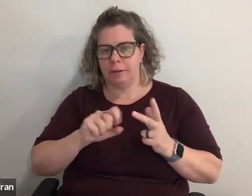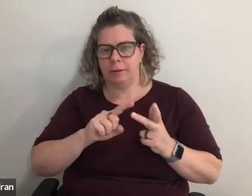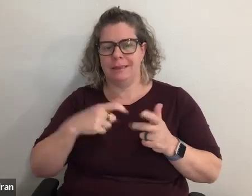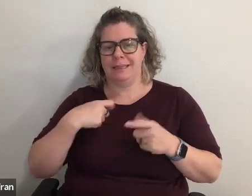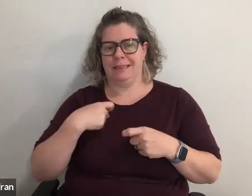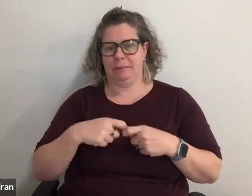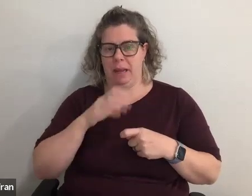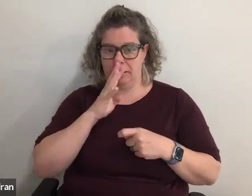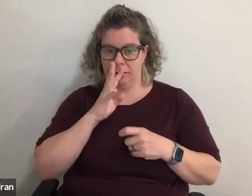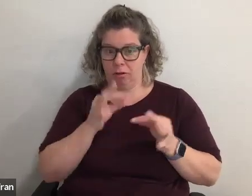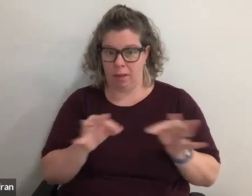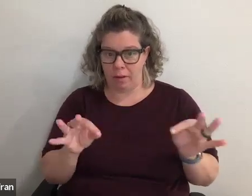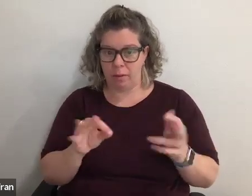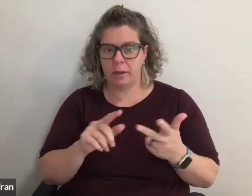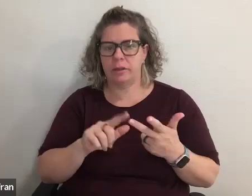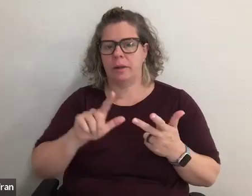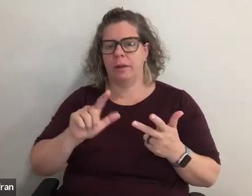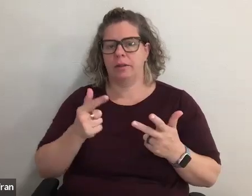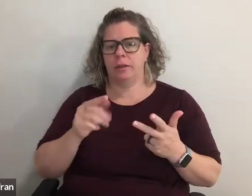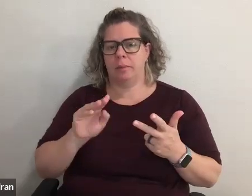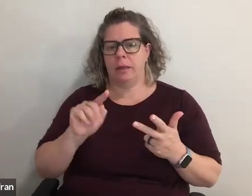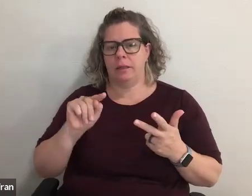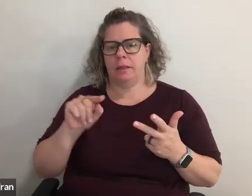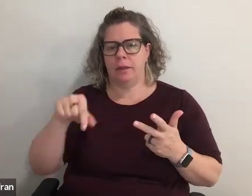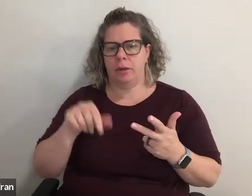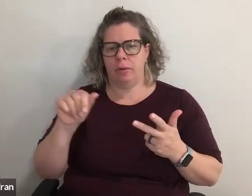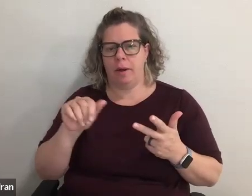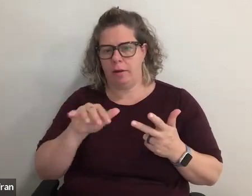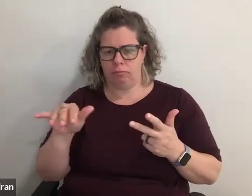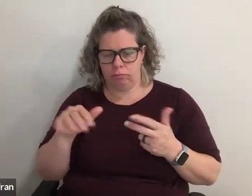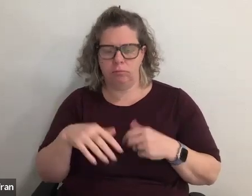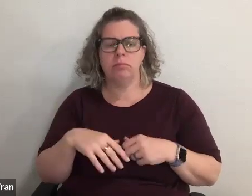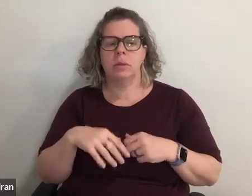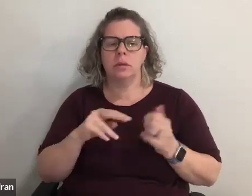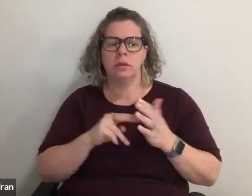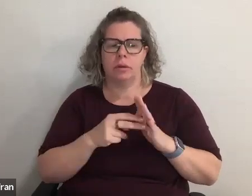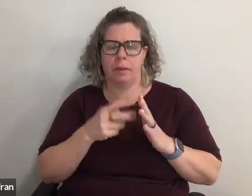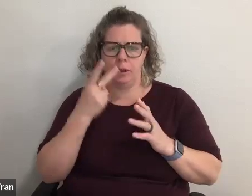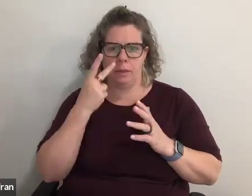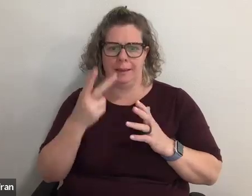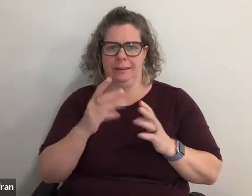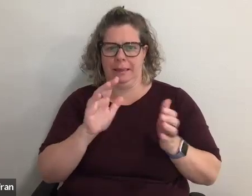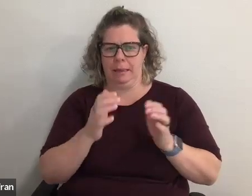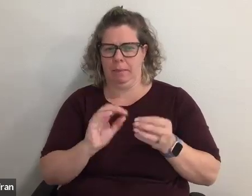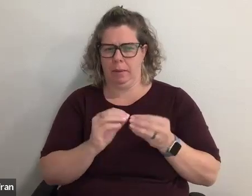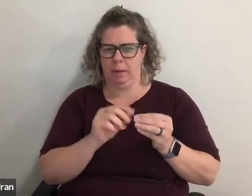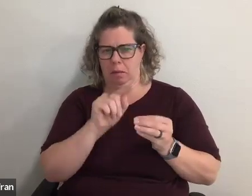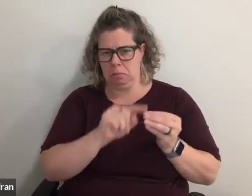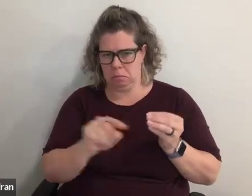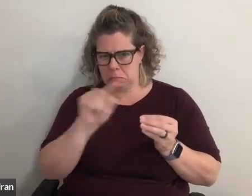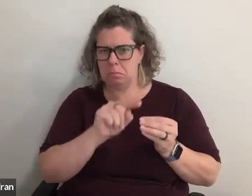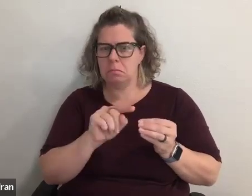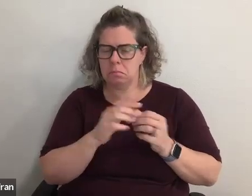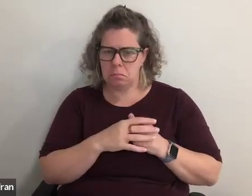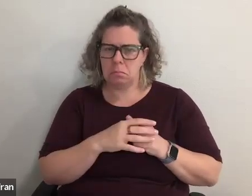were incoming through 988 as compared to the Veterans Crisis line, the Spanish line, and the LGBTQ